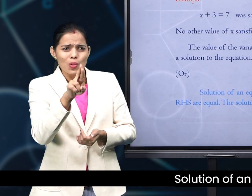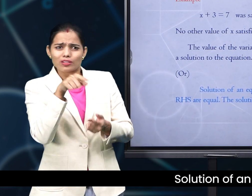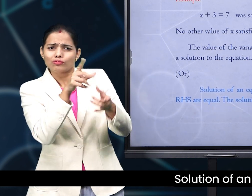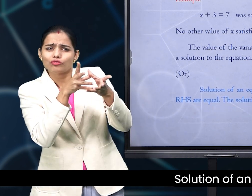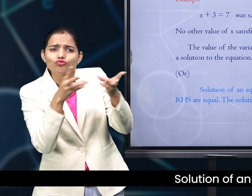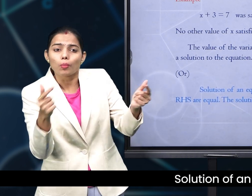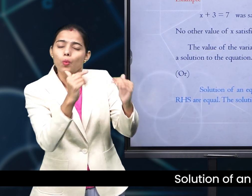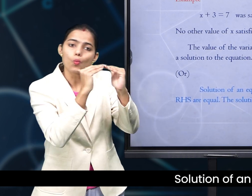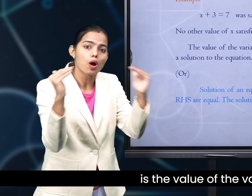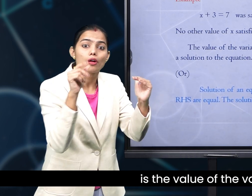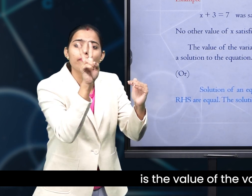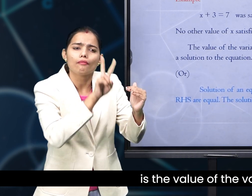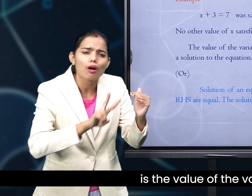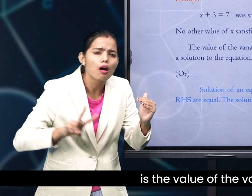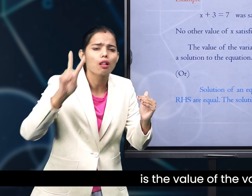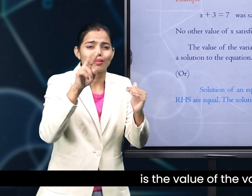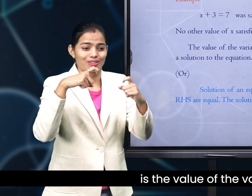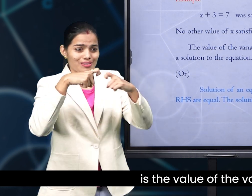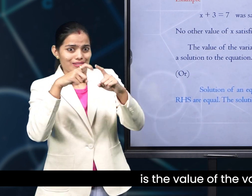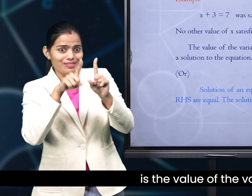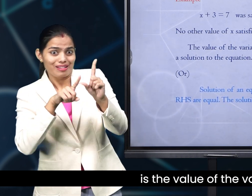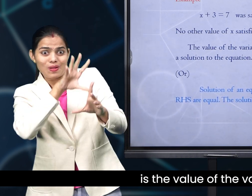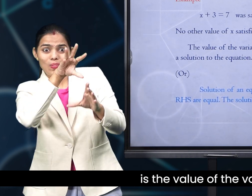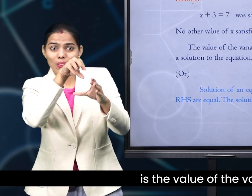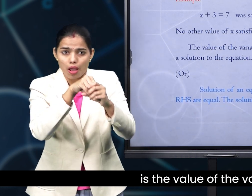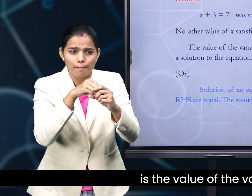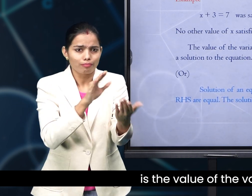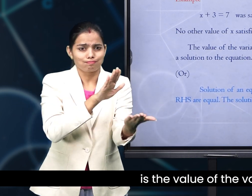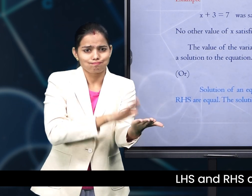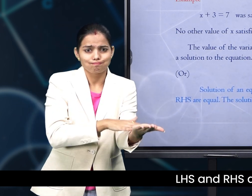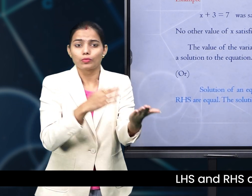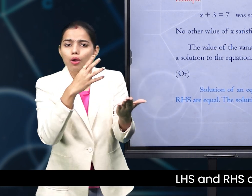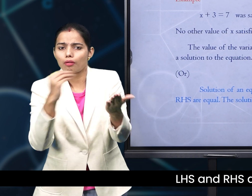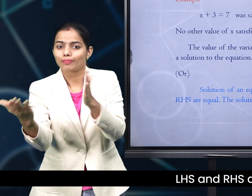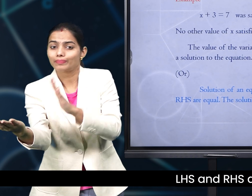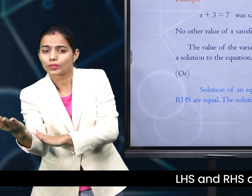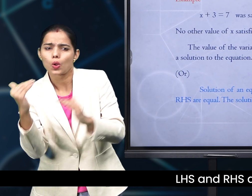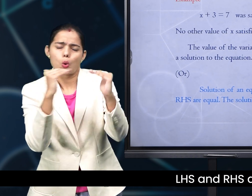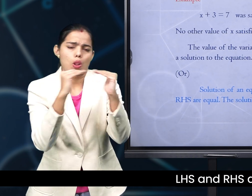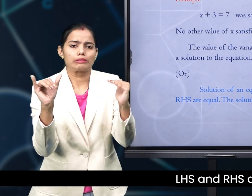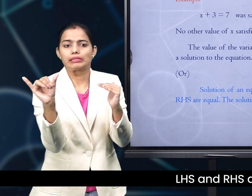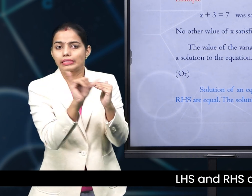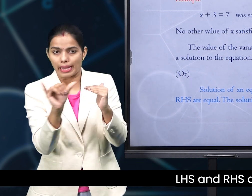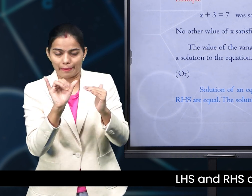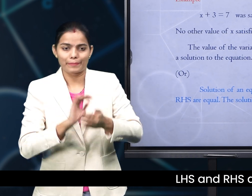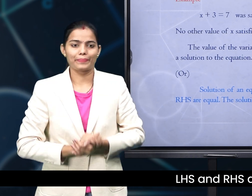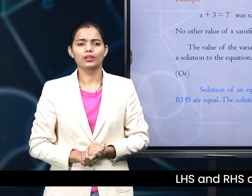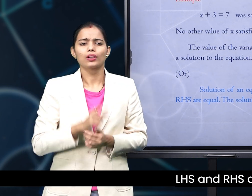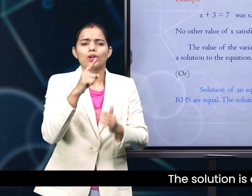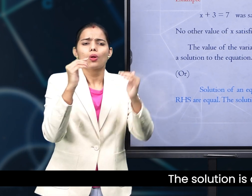solution of an equation is the value of the variable for which LHS and RHS are equal. The